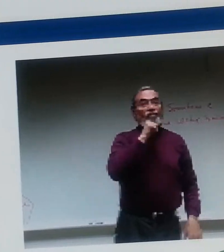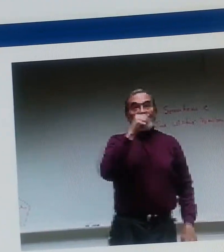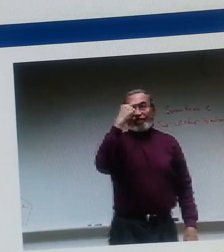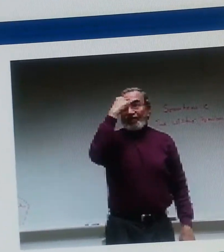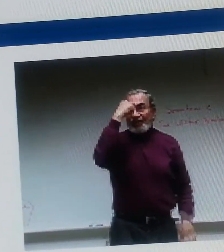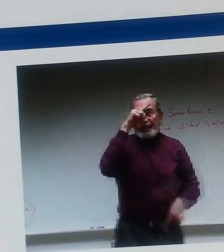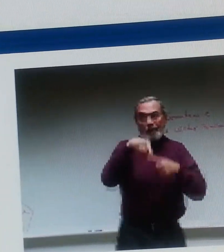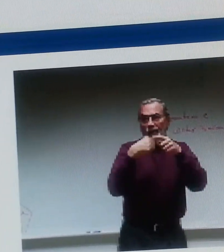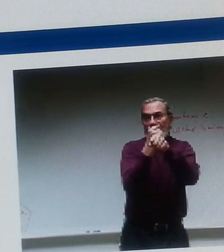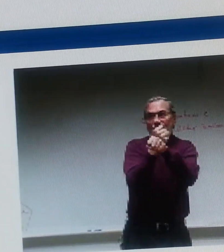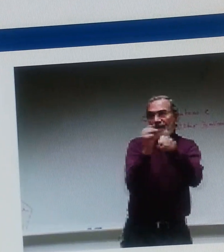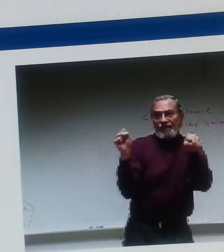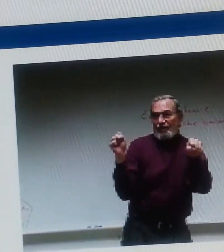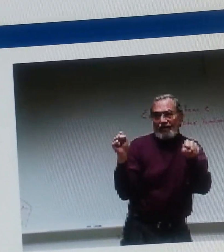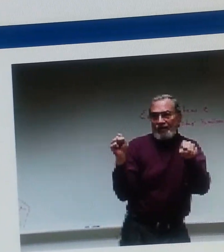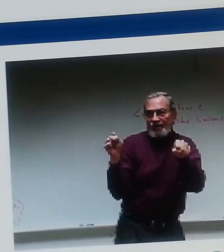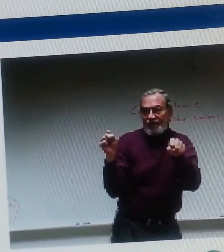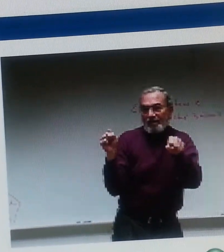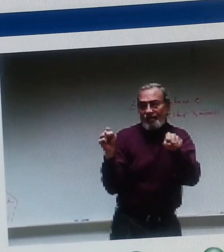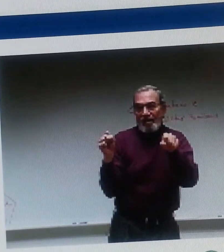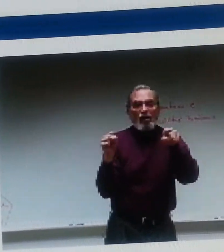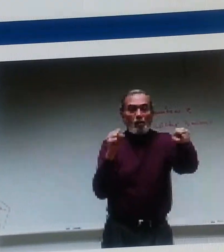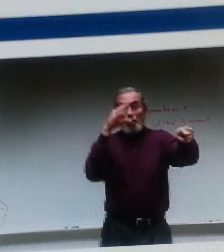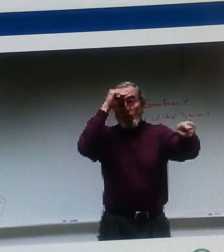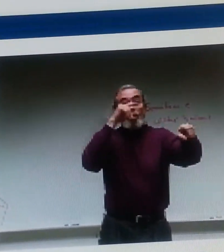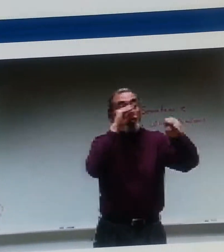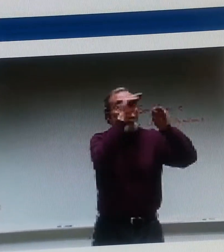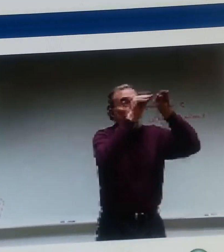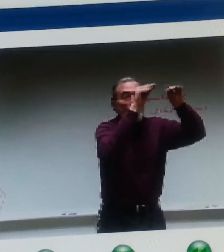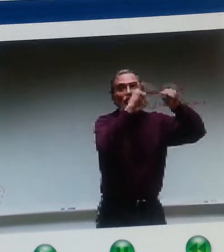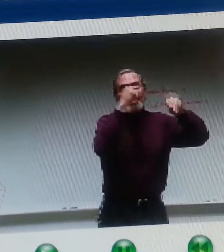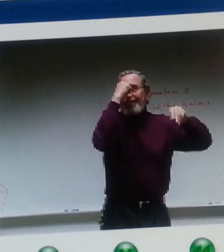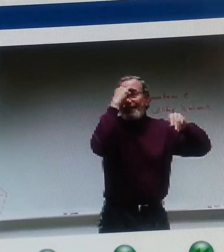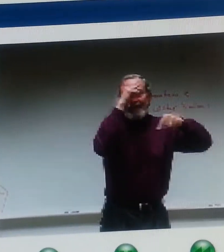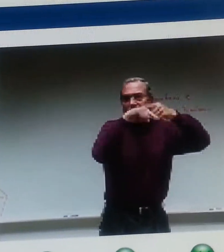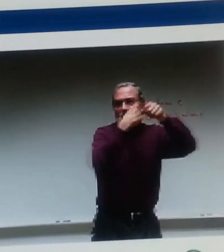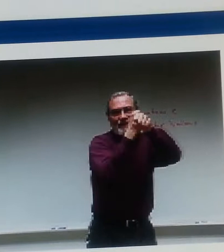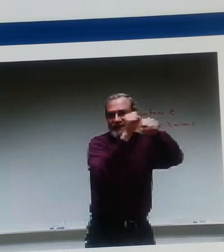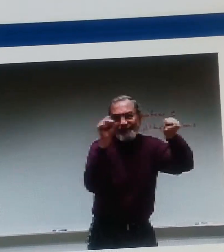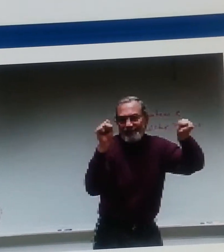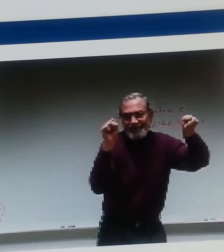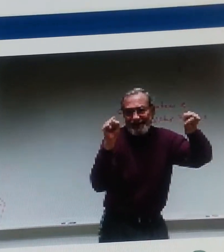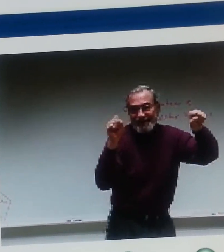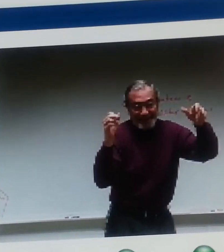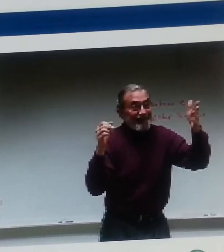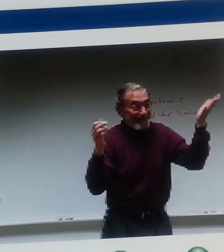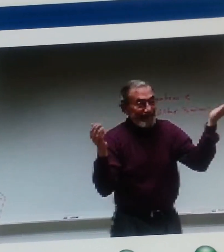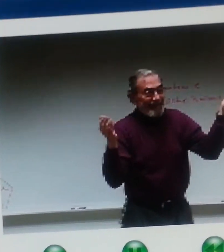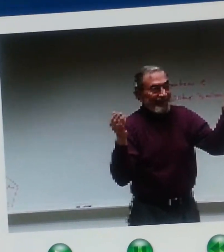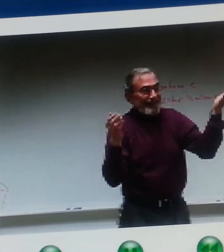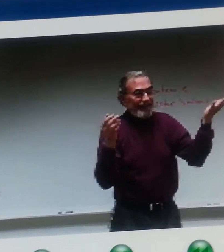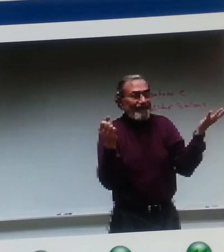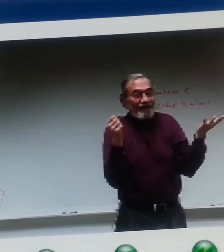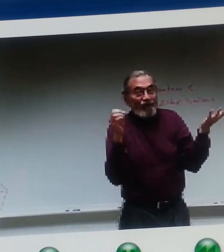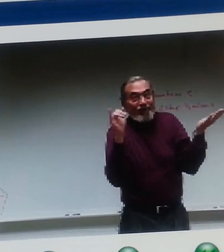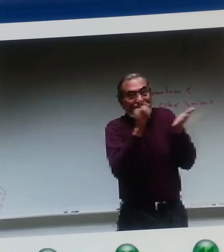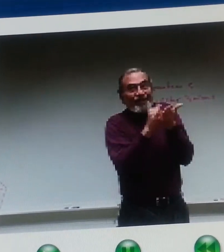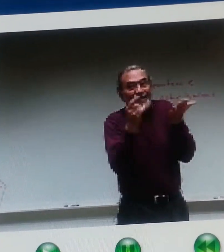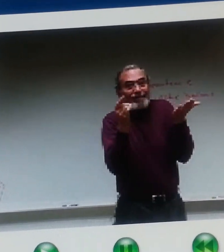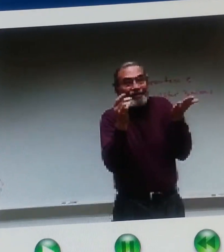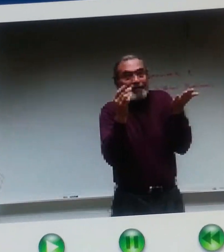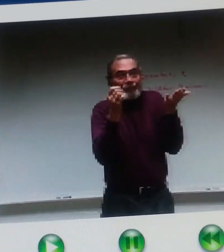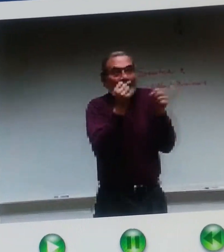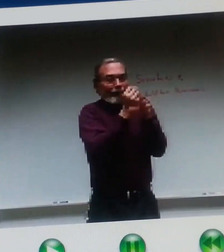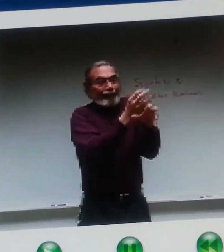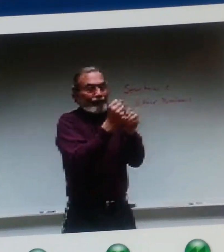didn't really have any idea that it would start a fire hazard. We thought it was just safe, a fun thing to do, to stay up late. And when he rigged